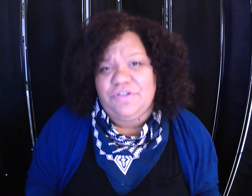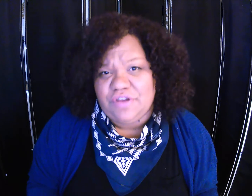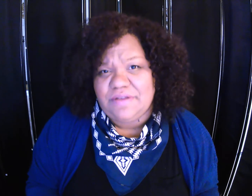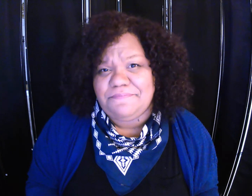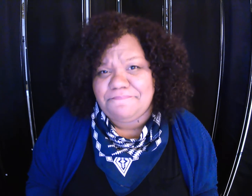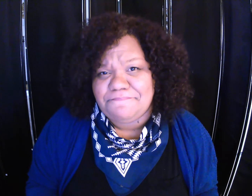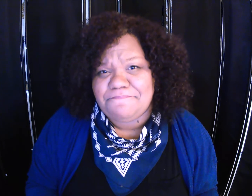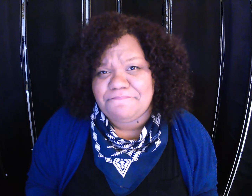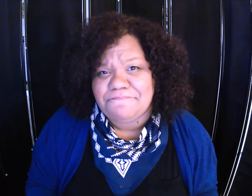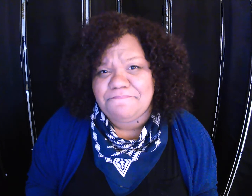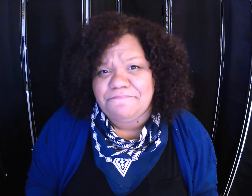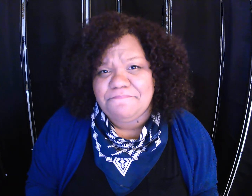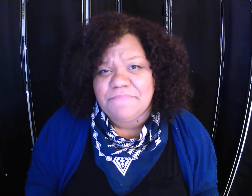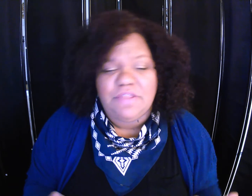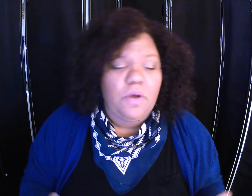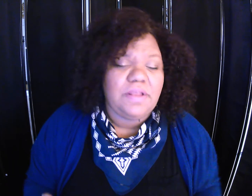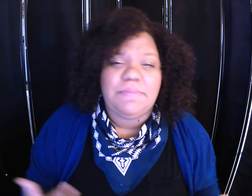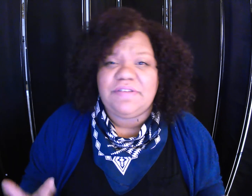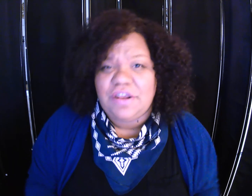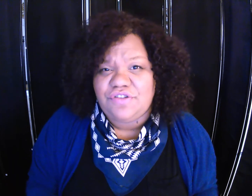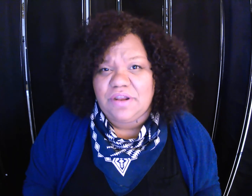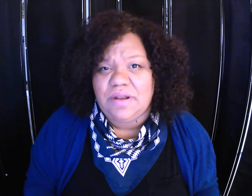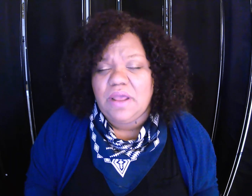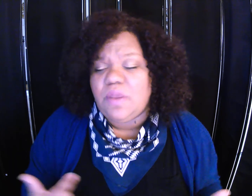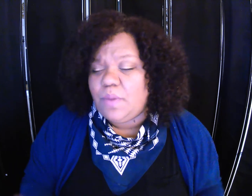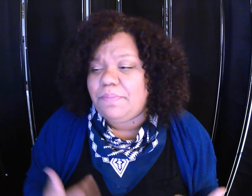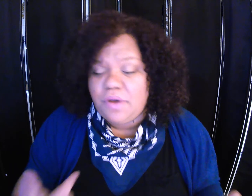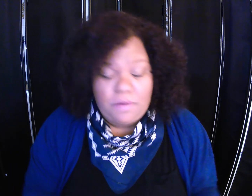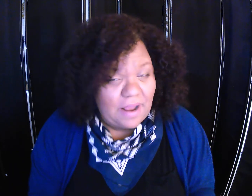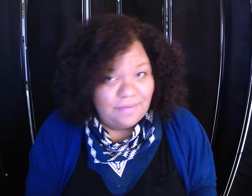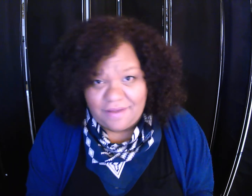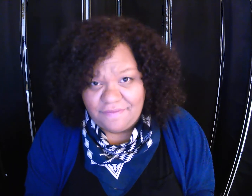limitation. The only limitation that we put around love